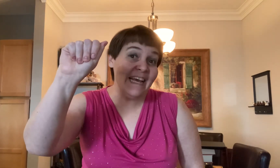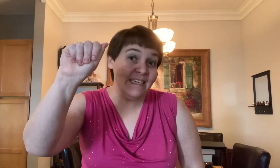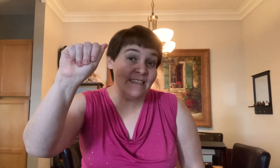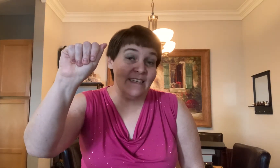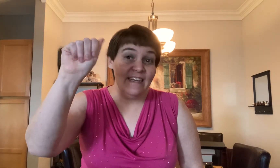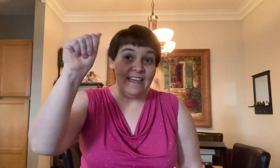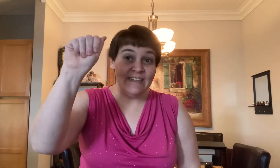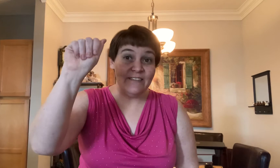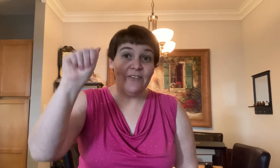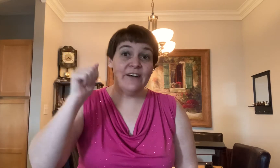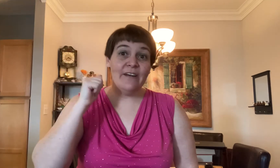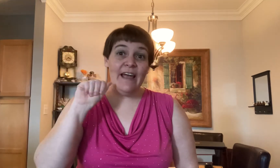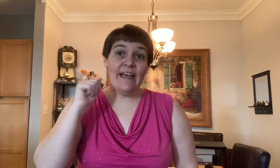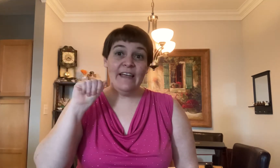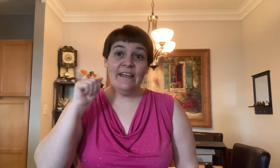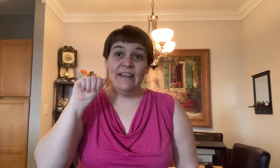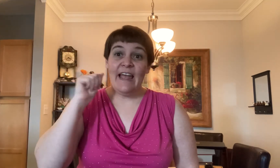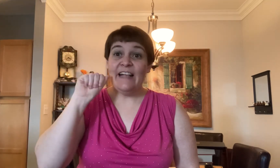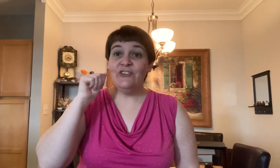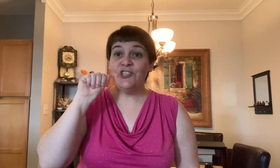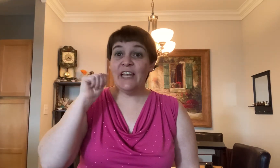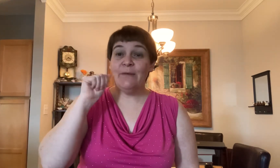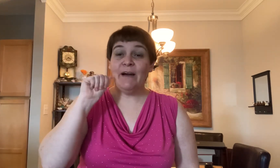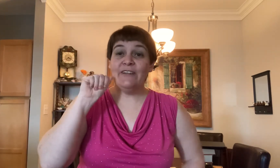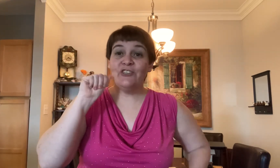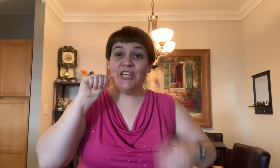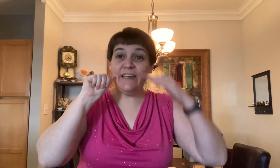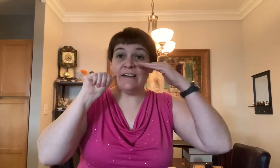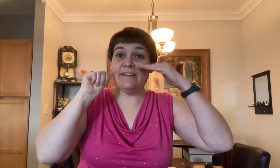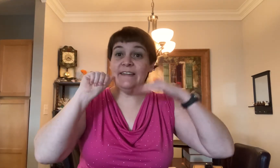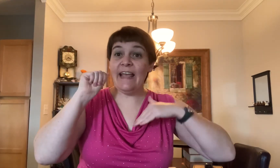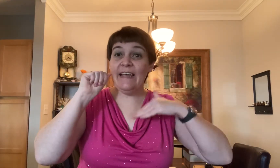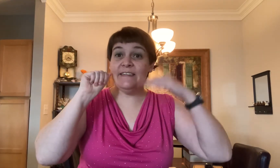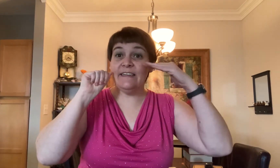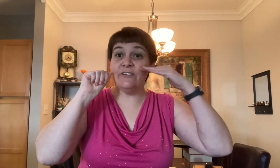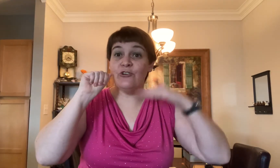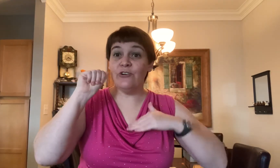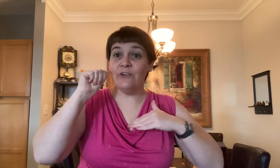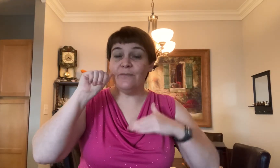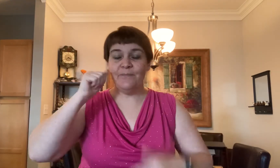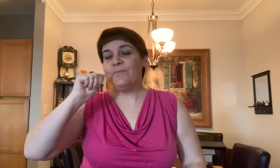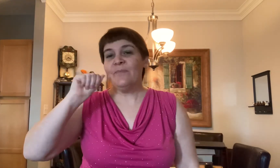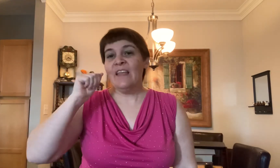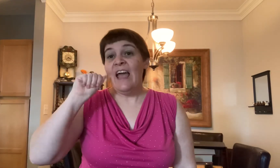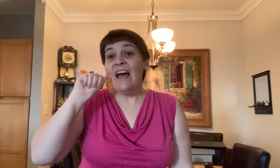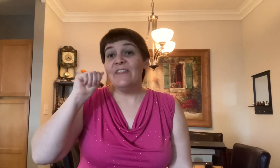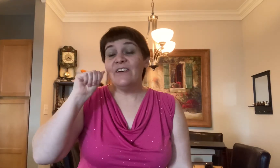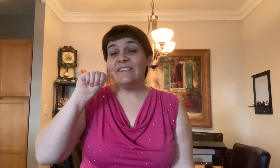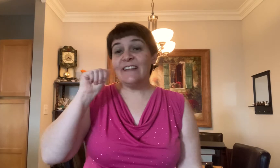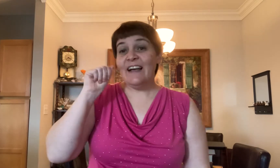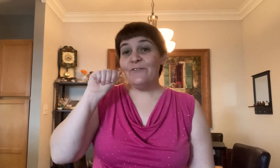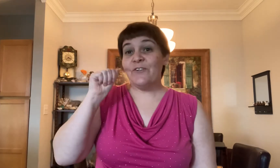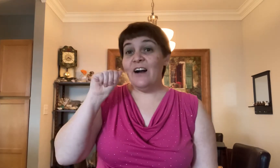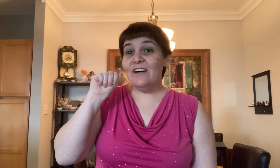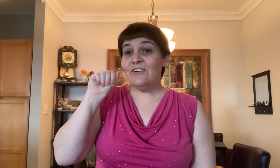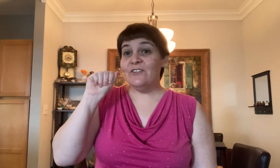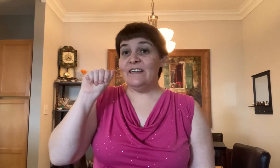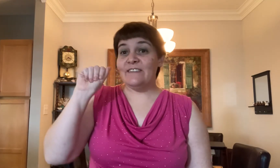aunt is the letter A, and you shake it by your chin because an aunt is a girl. The sign for uncle is the